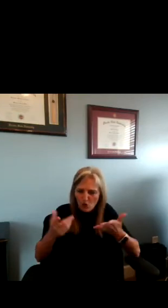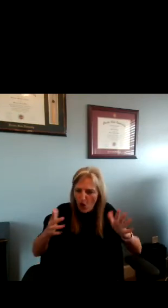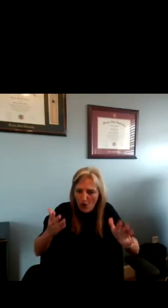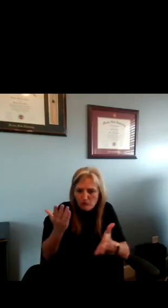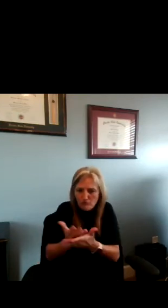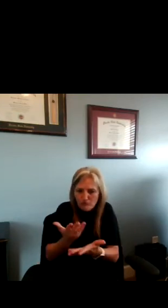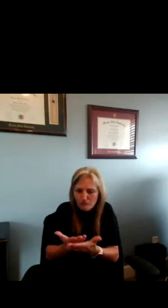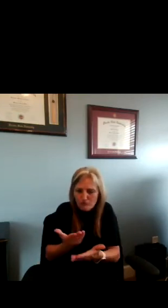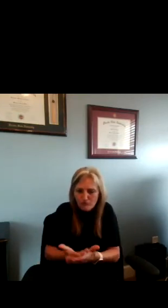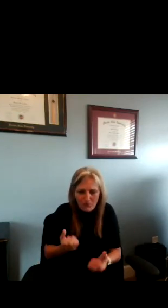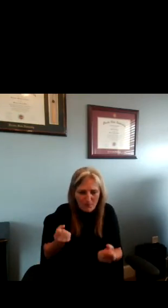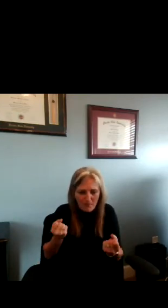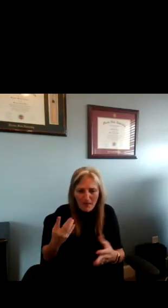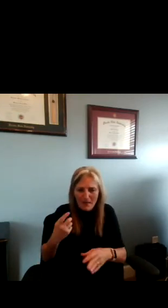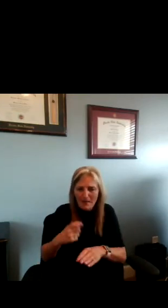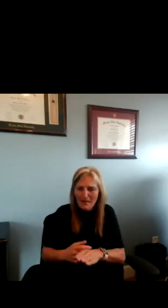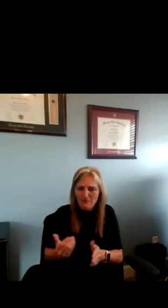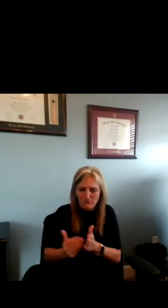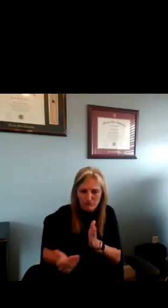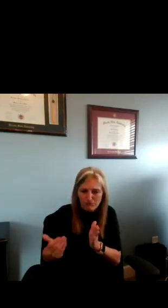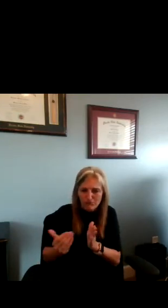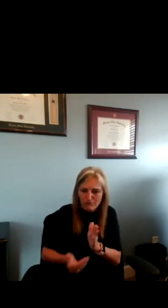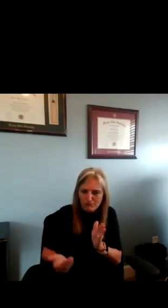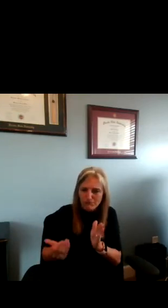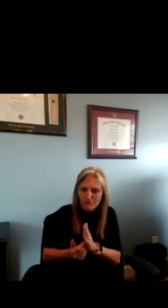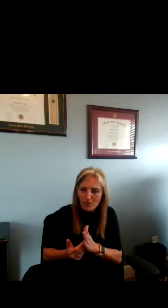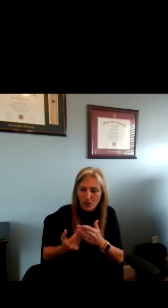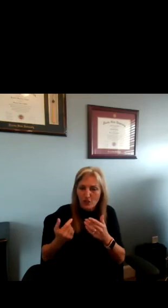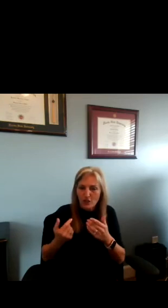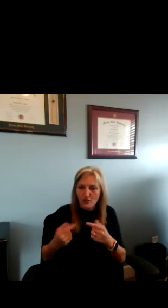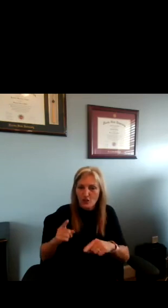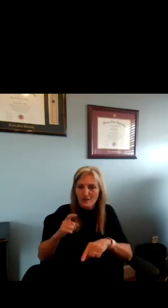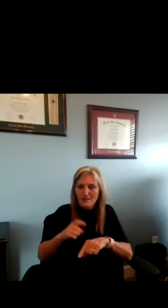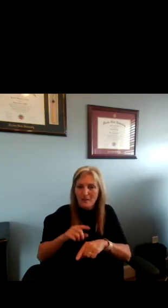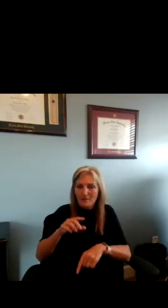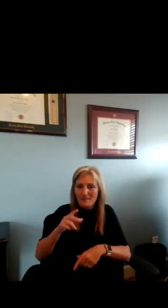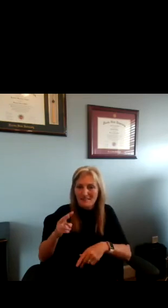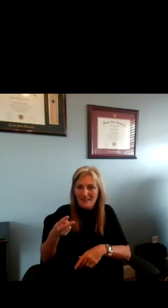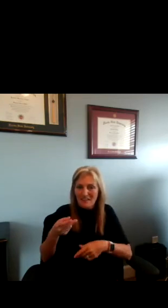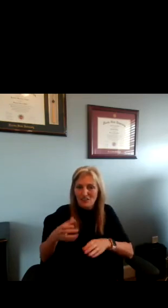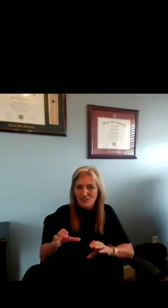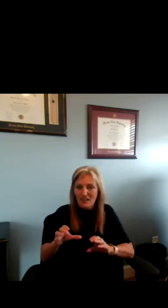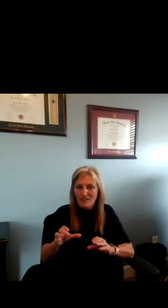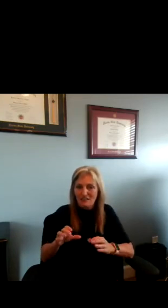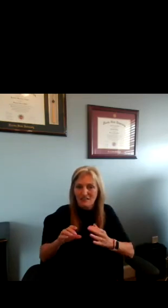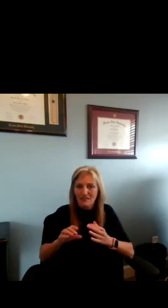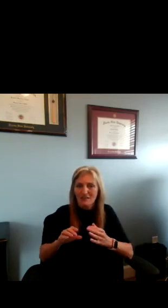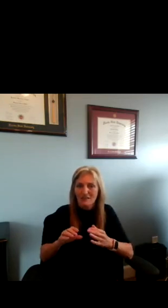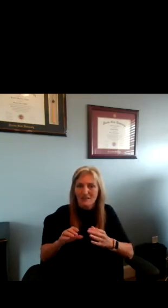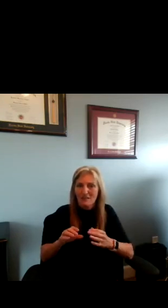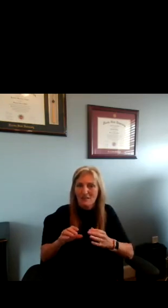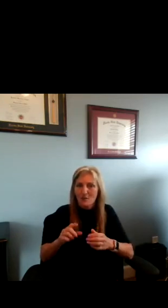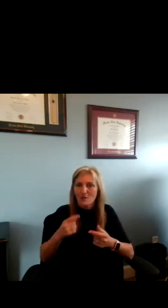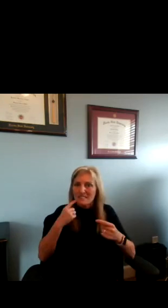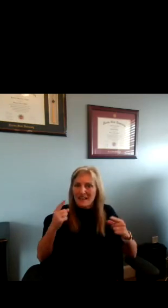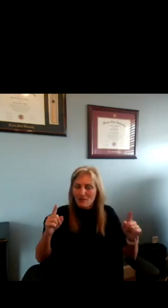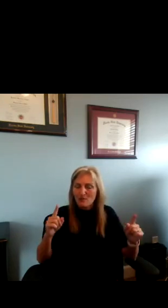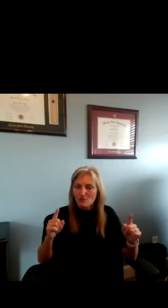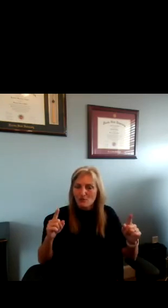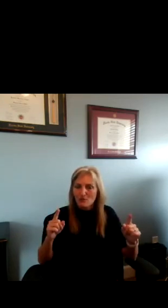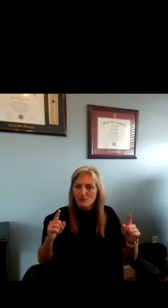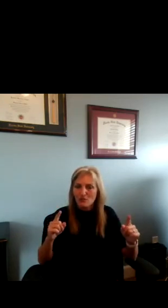that time and time again at the time the Second Chance Initiative was announced. Lo and behold,